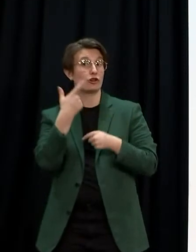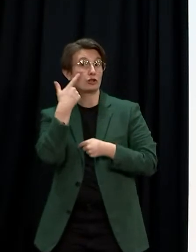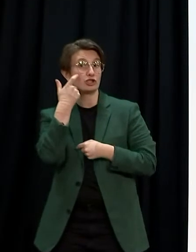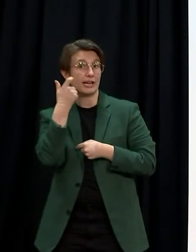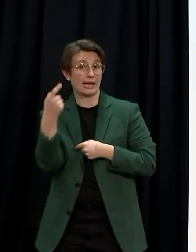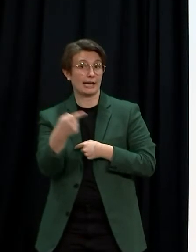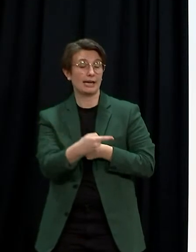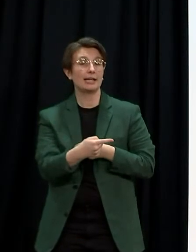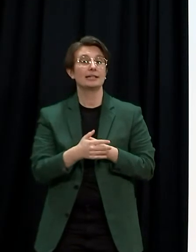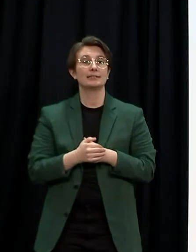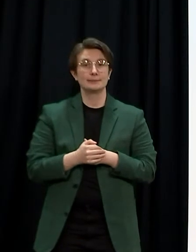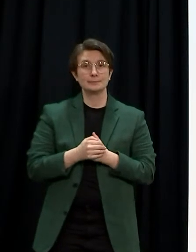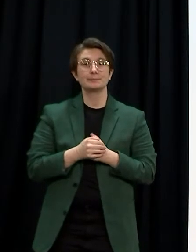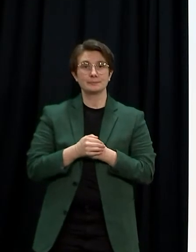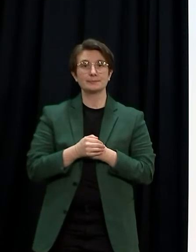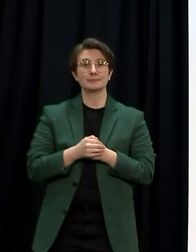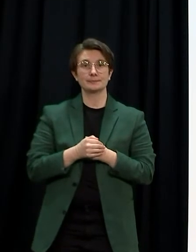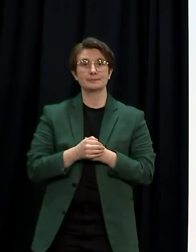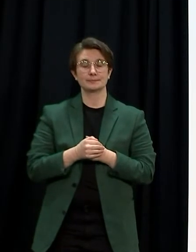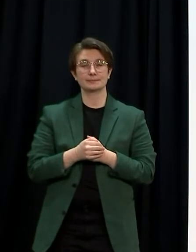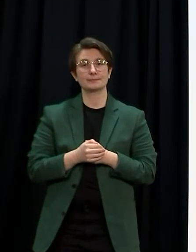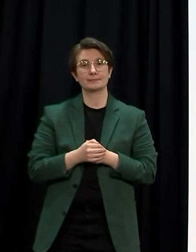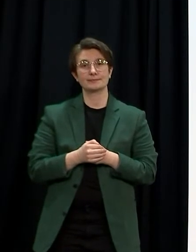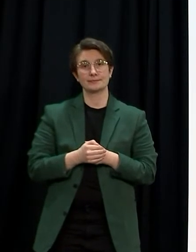webpage on the Ministry's website.